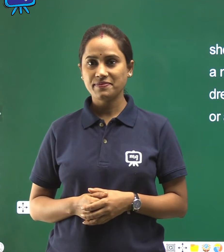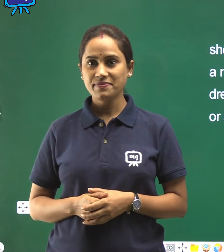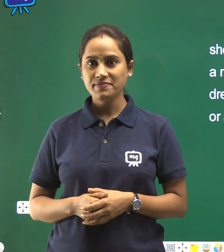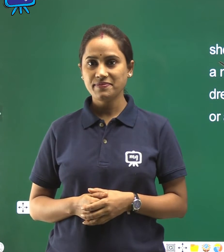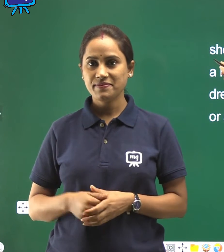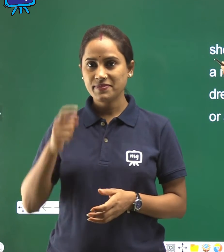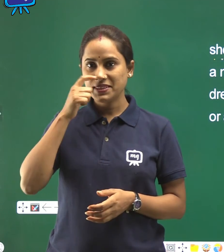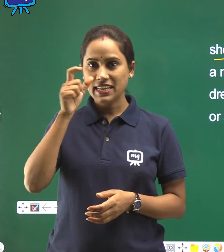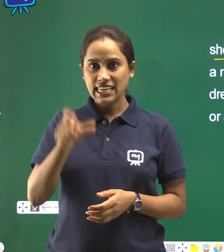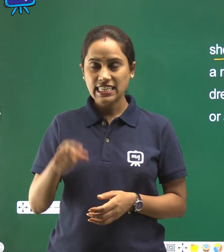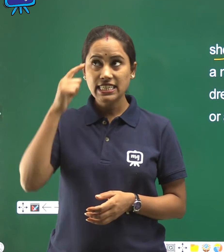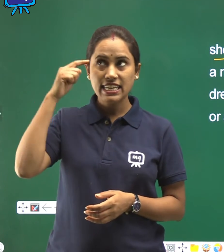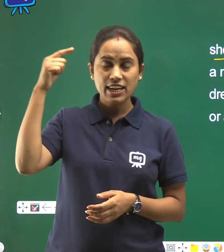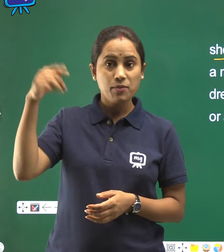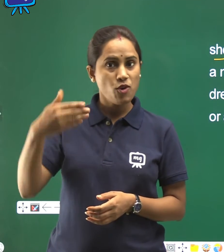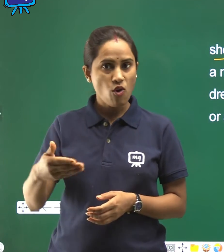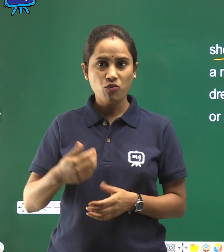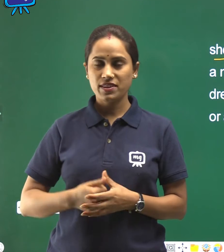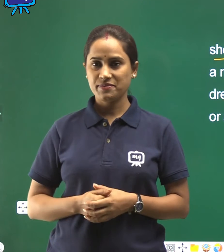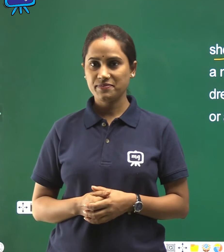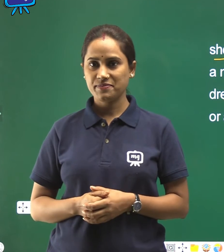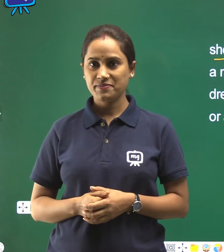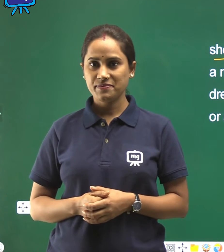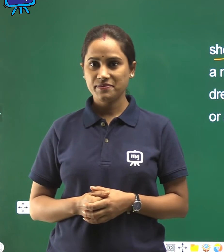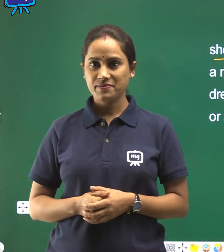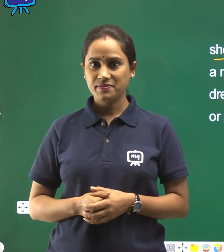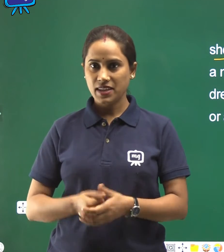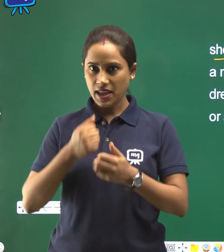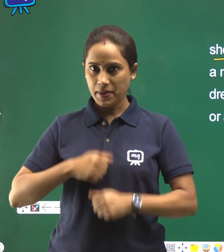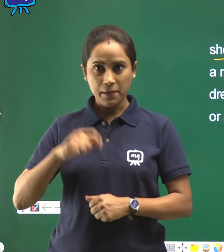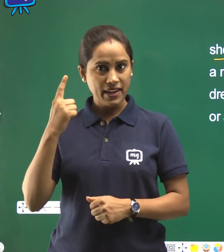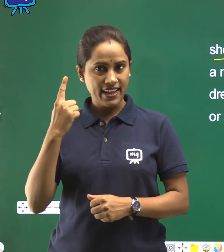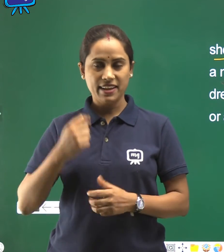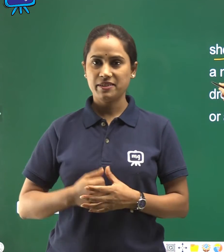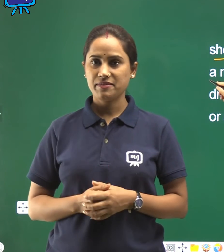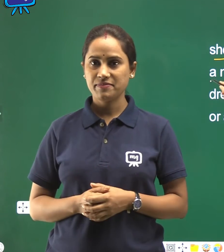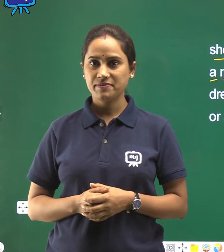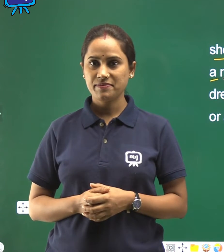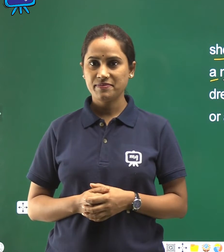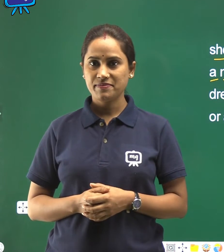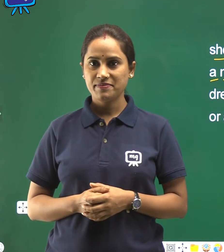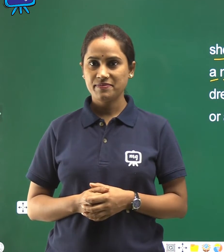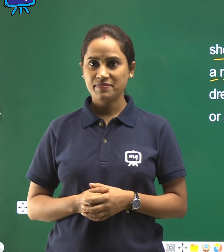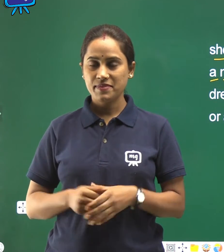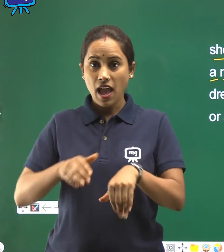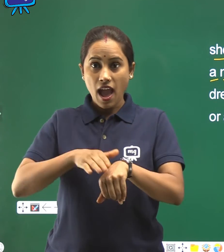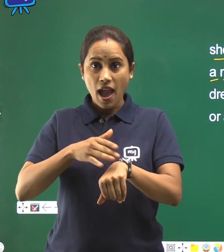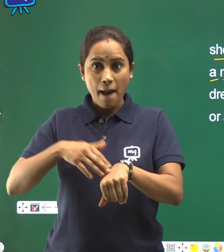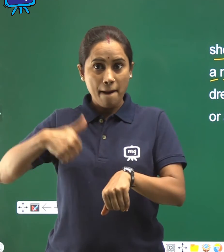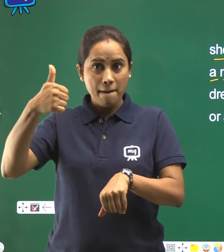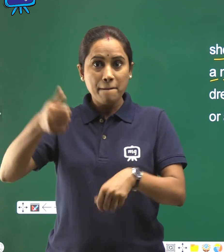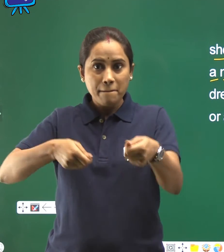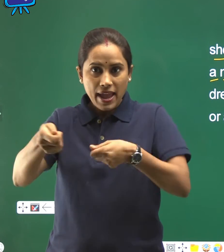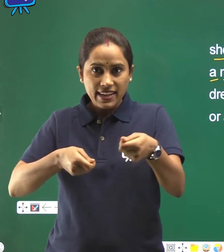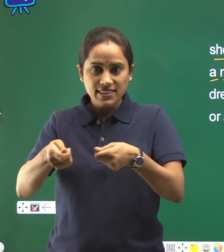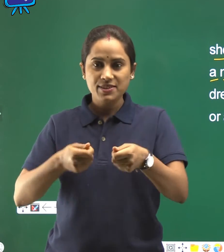she dreamed of becoming a manager,